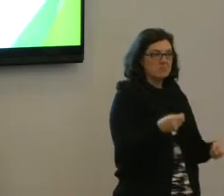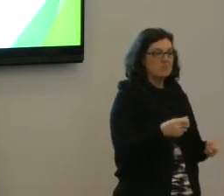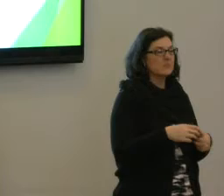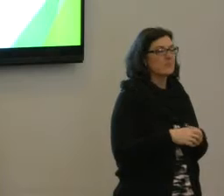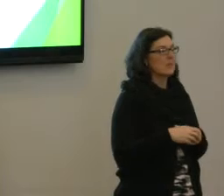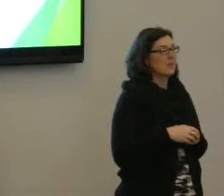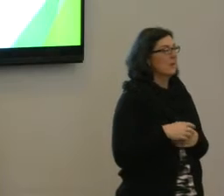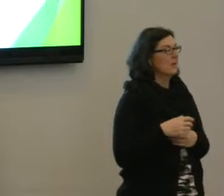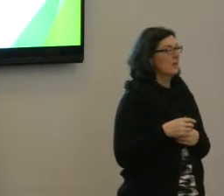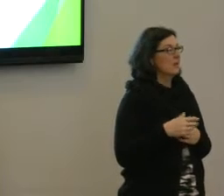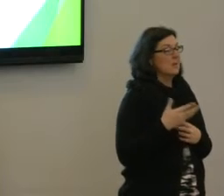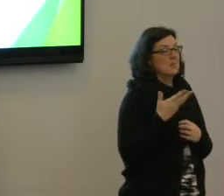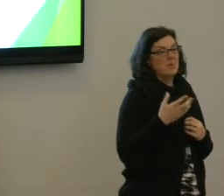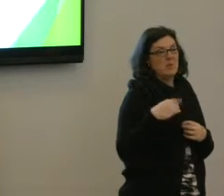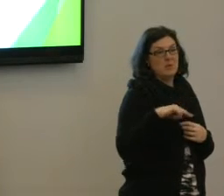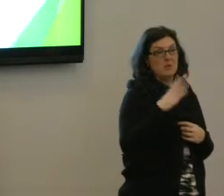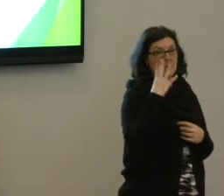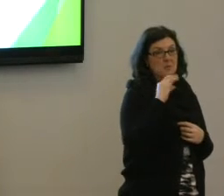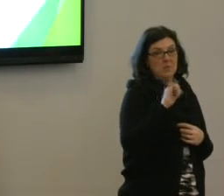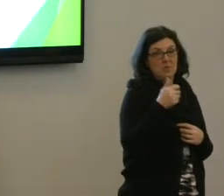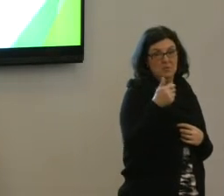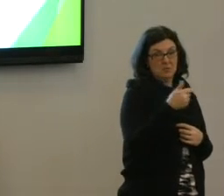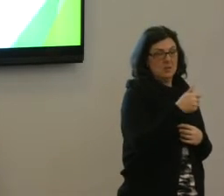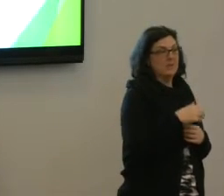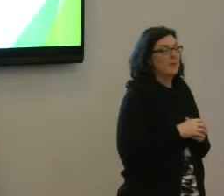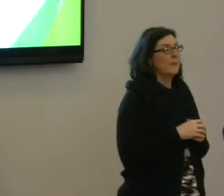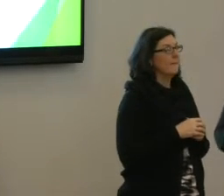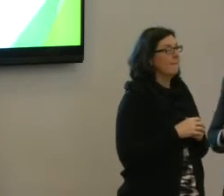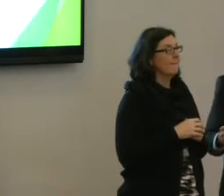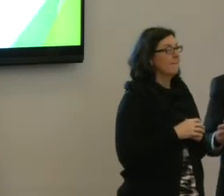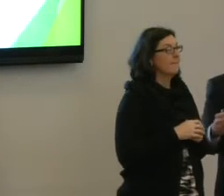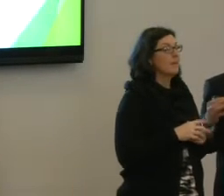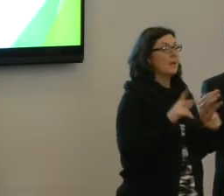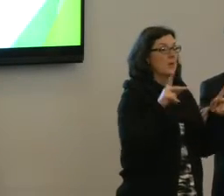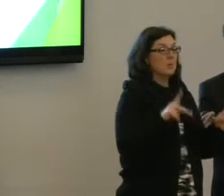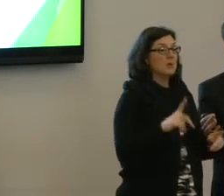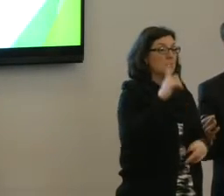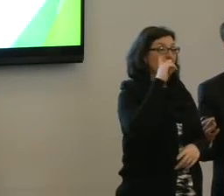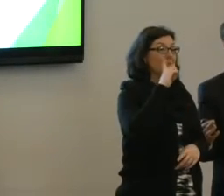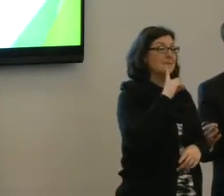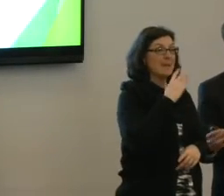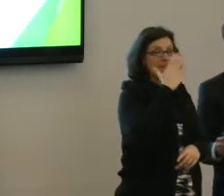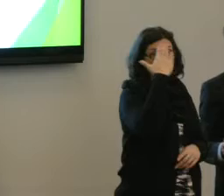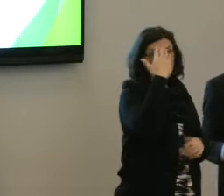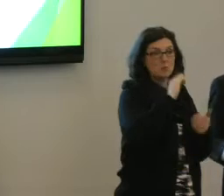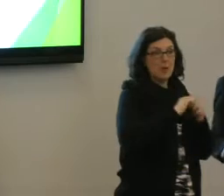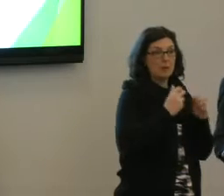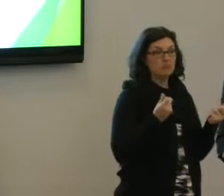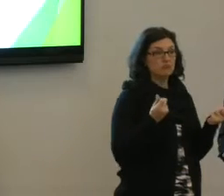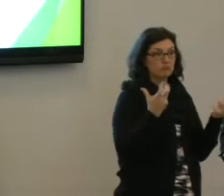a service where you've done that, is that a person who was deaf and knew how to sign